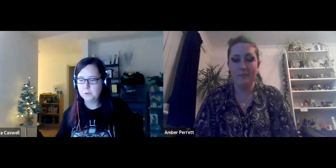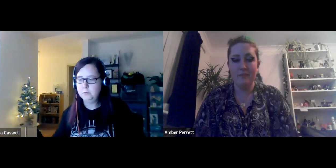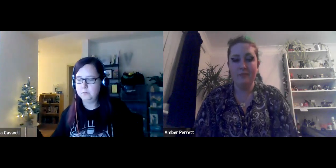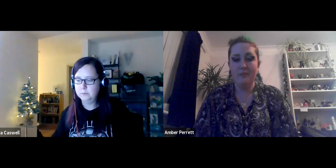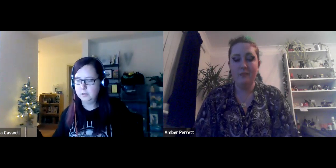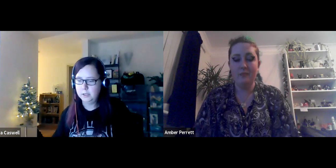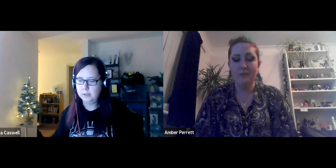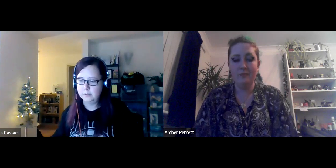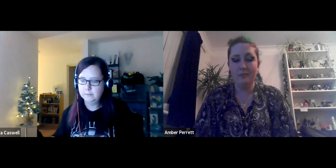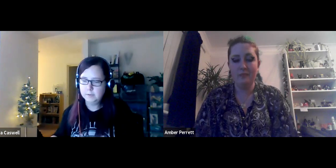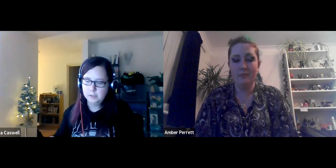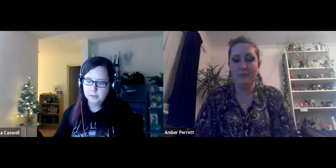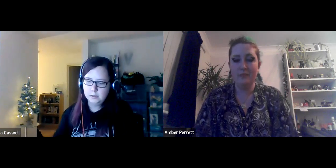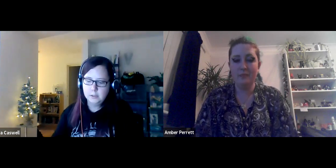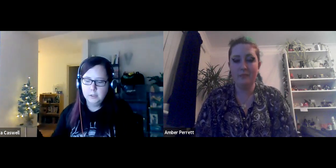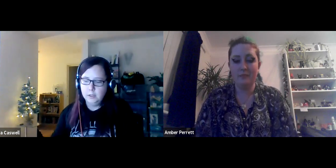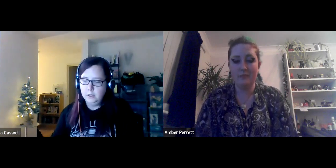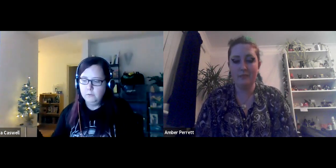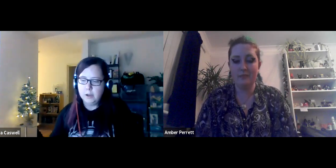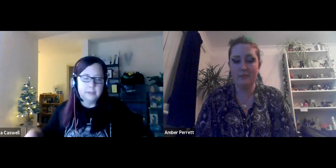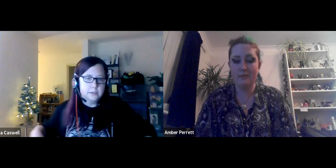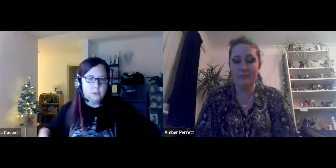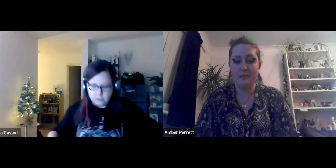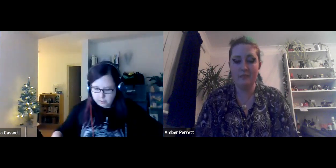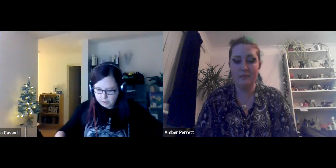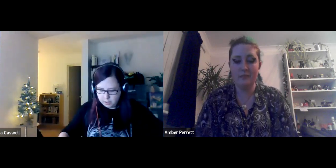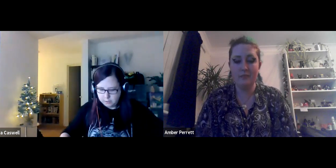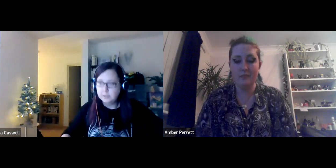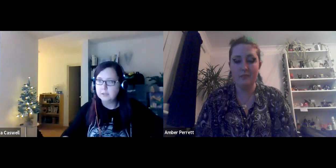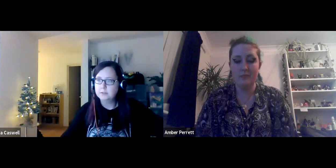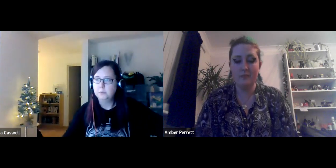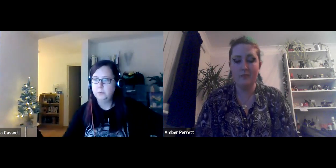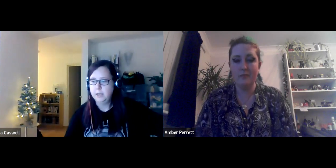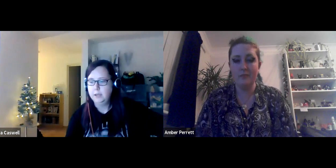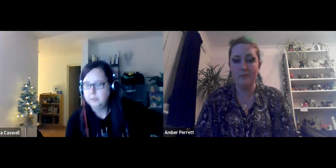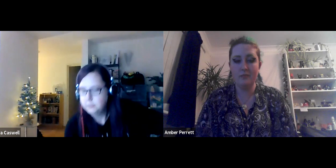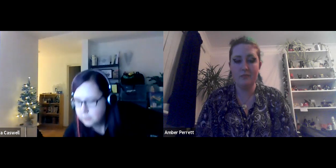Cool. Okay. Right, so the next up we had